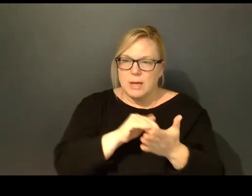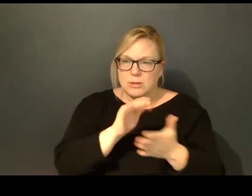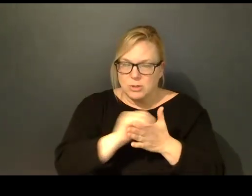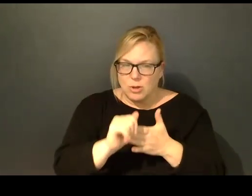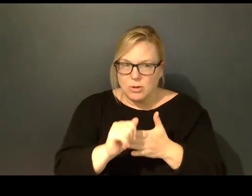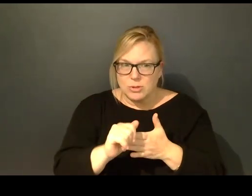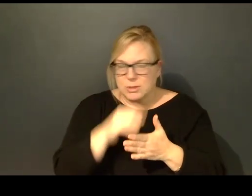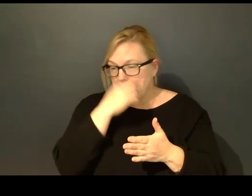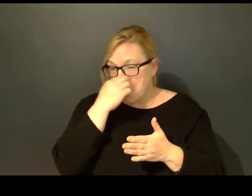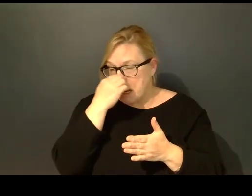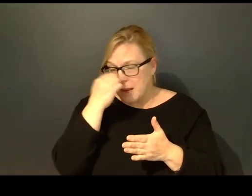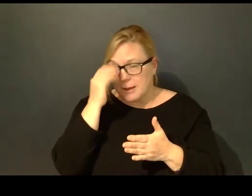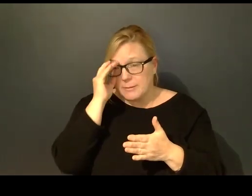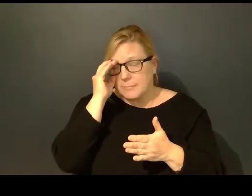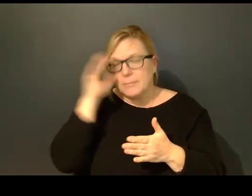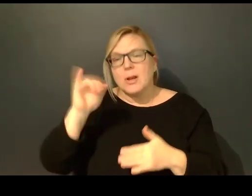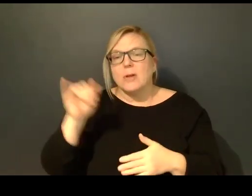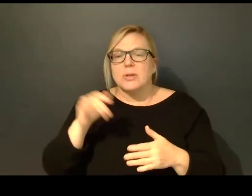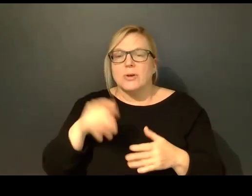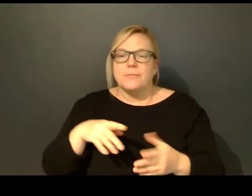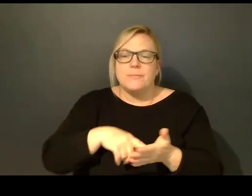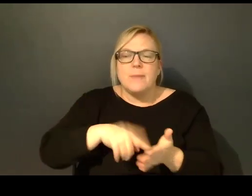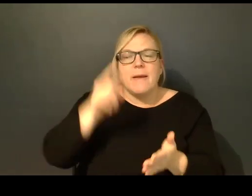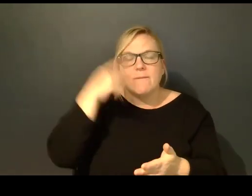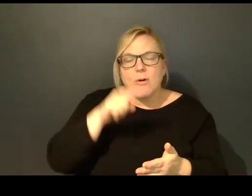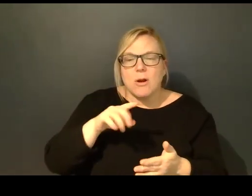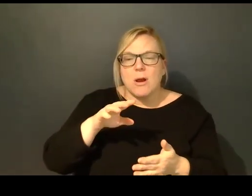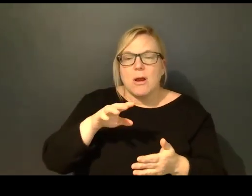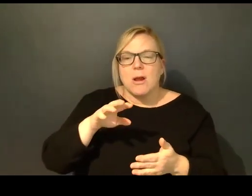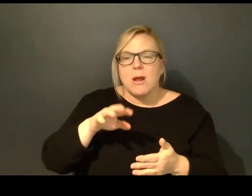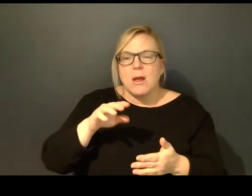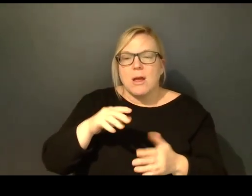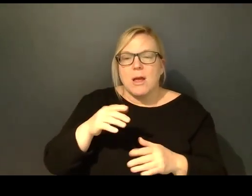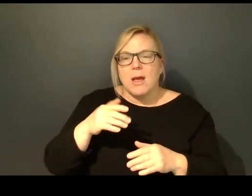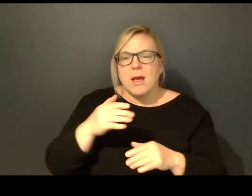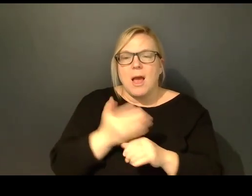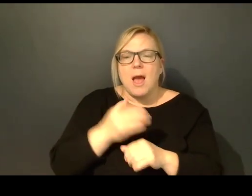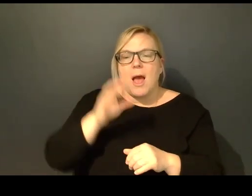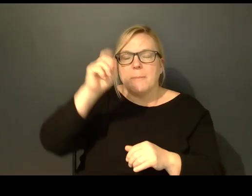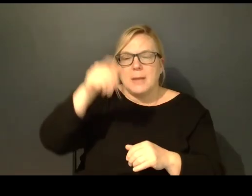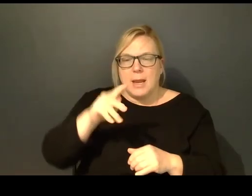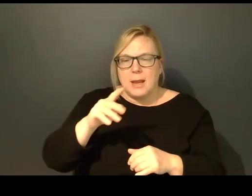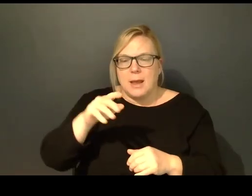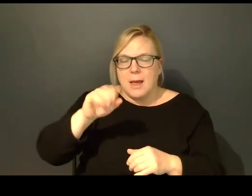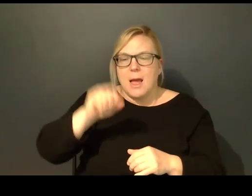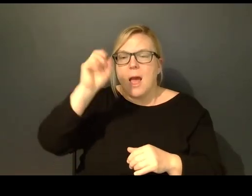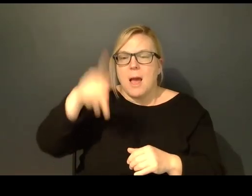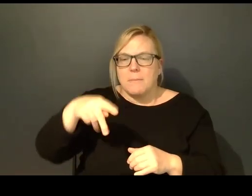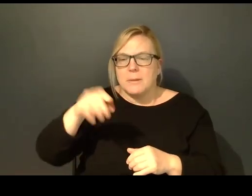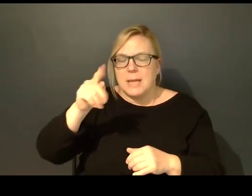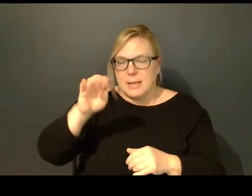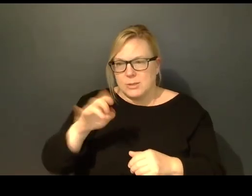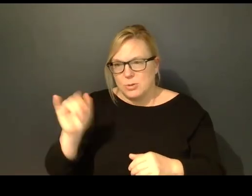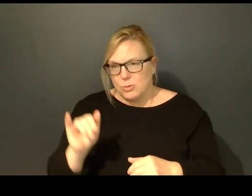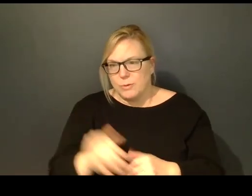you're also paying for the updates and everything else, so yeah. Ching, pa-ching, pa-ching. And are there, to your